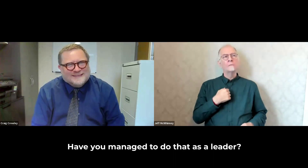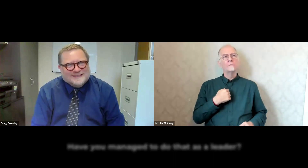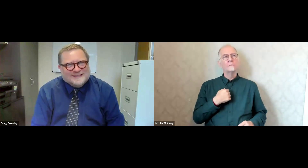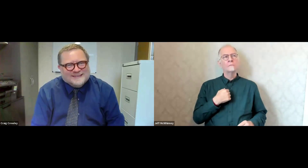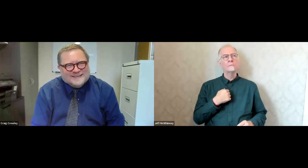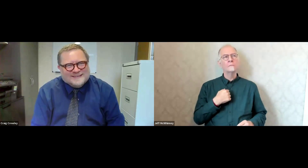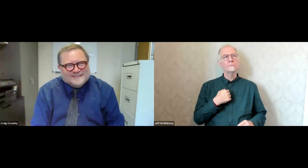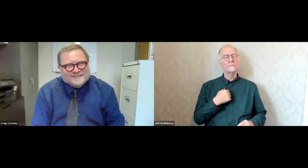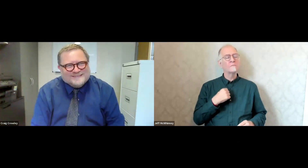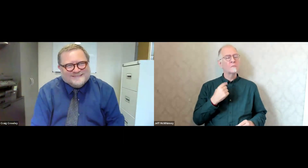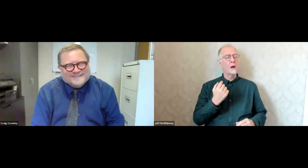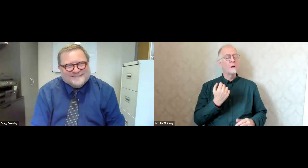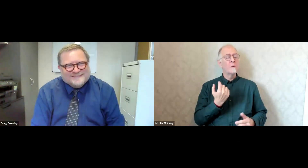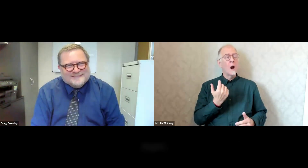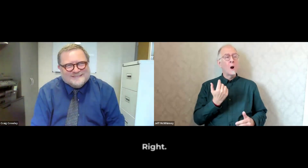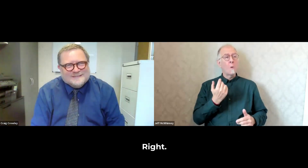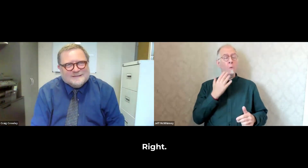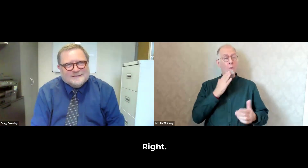leader?